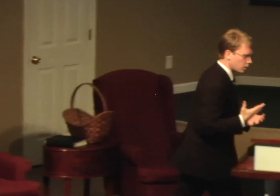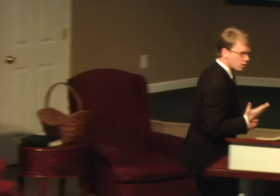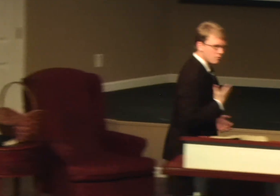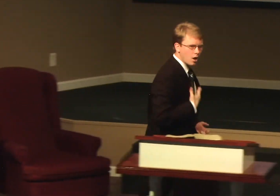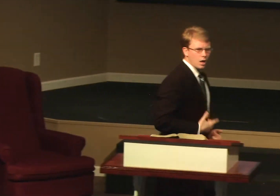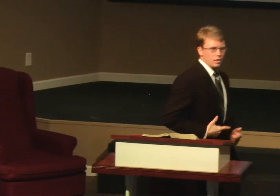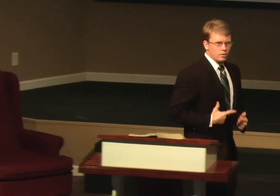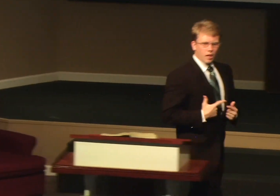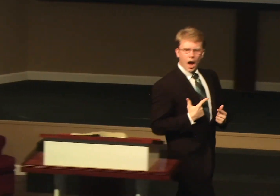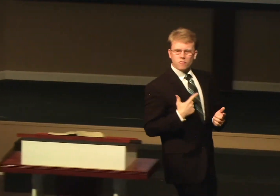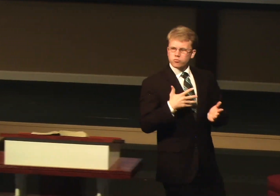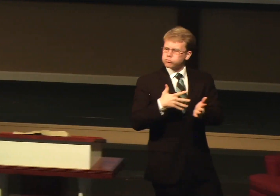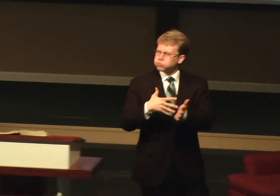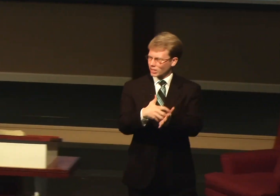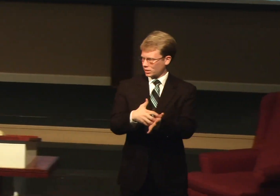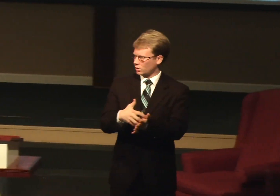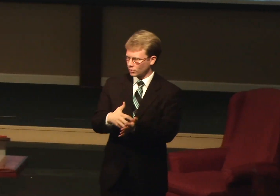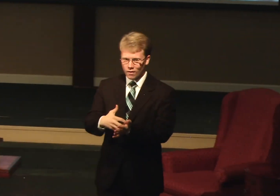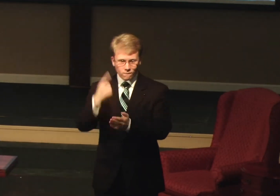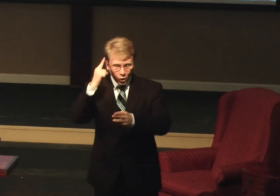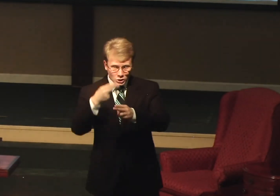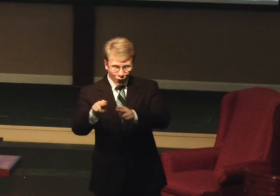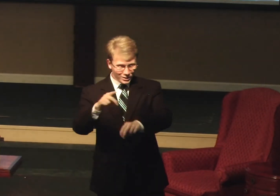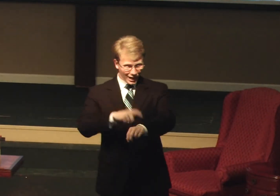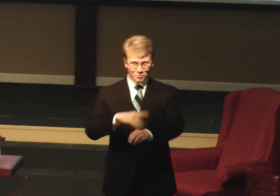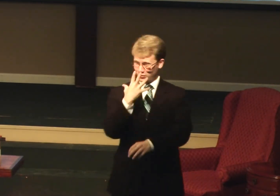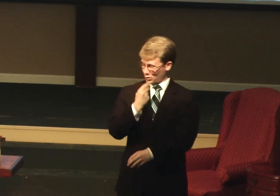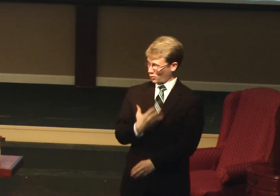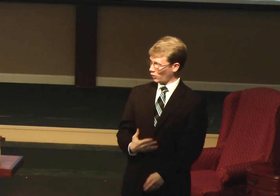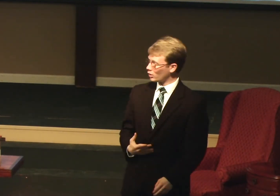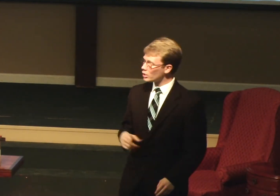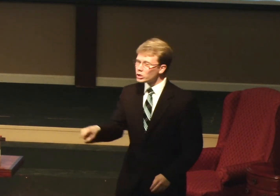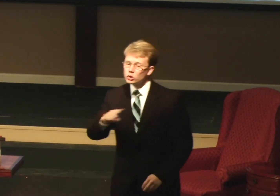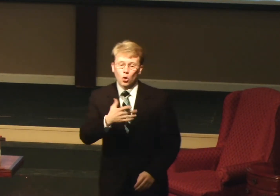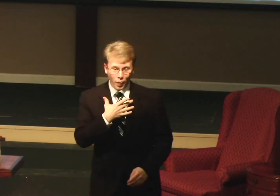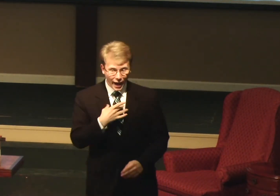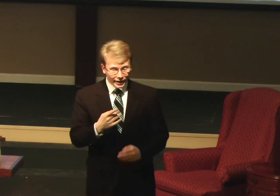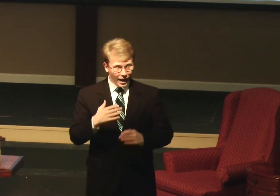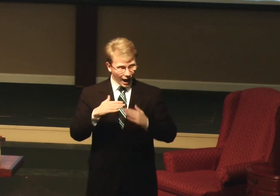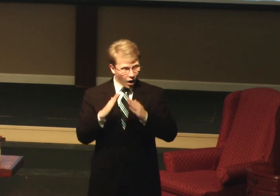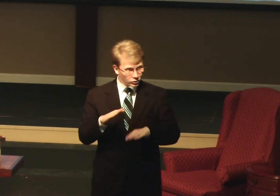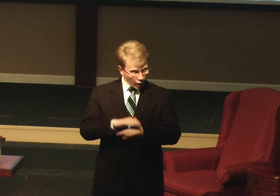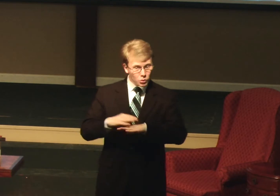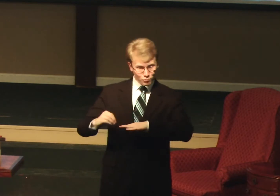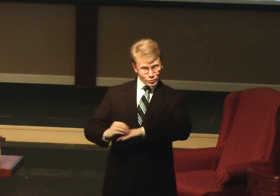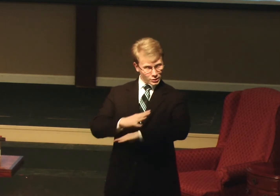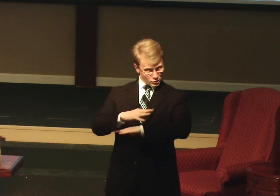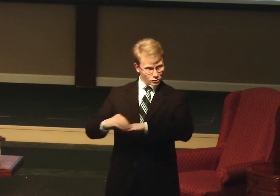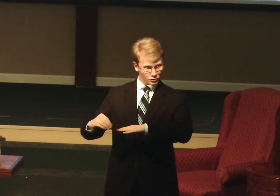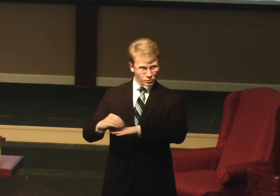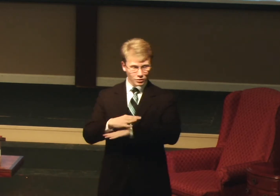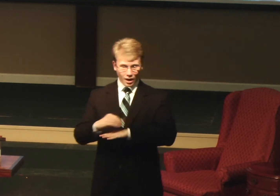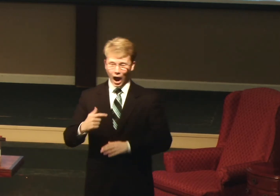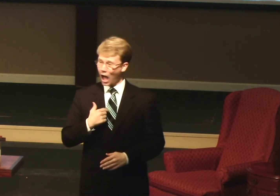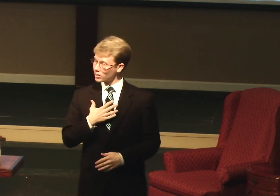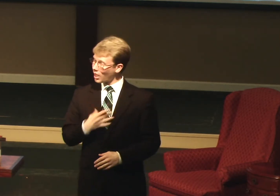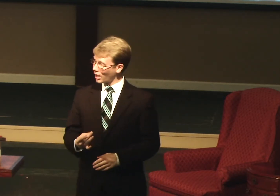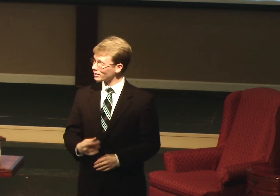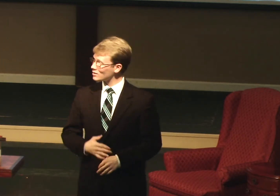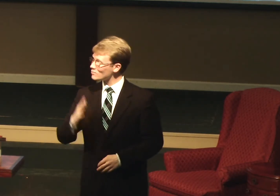have to make the decision if you're going to be under wrath or if you're going to take that weakness as temporary